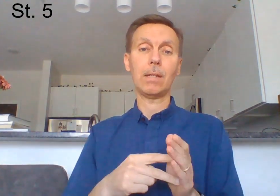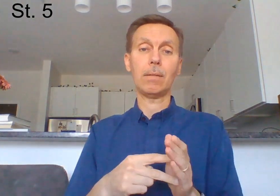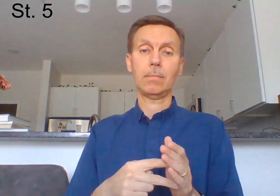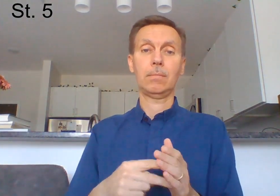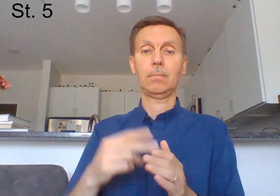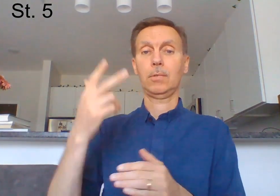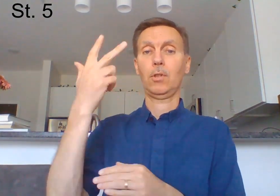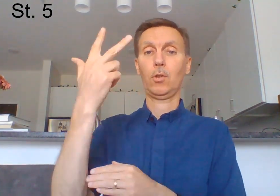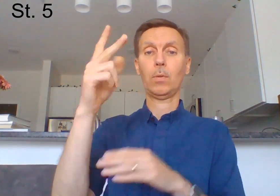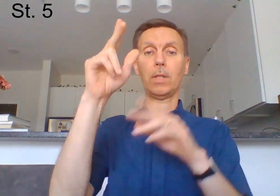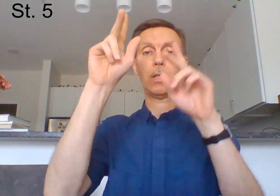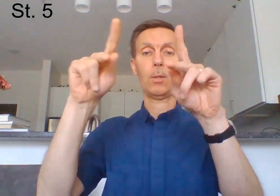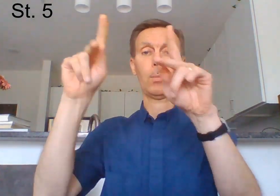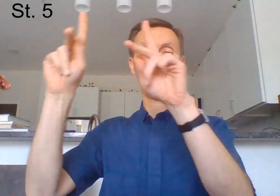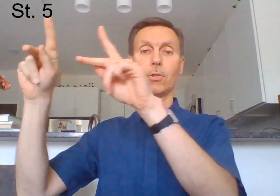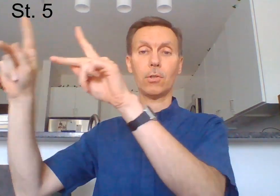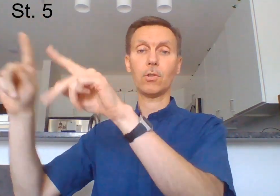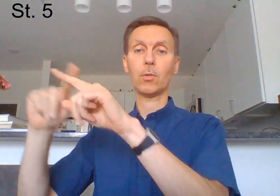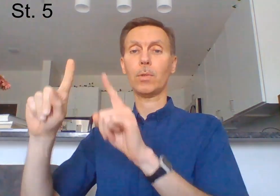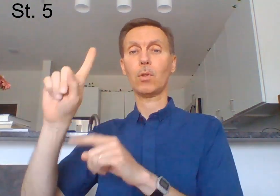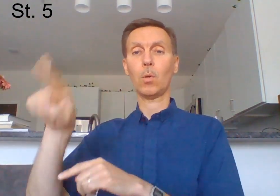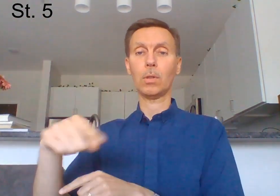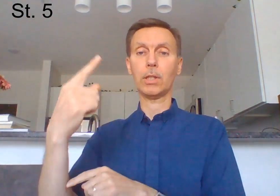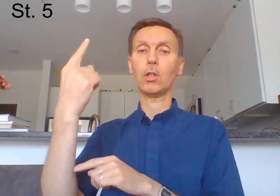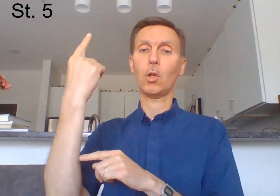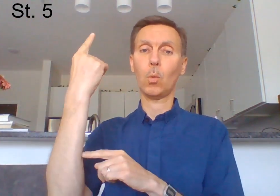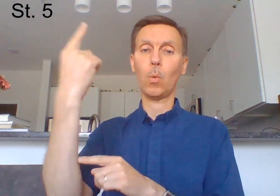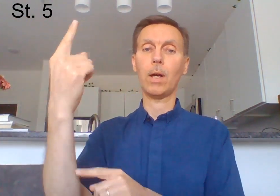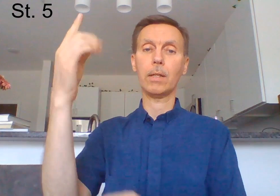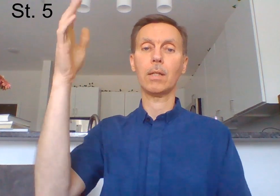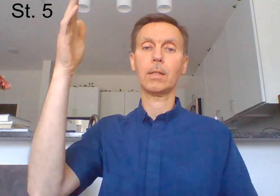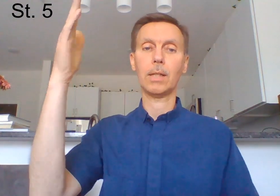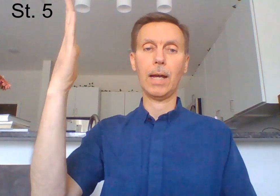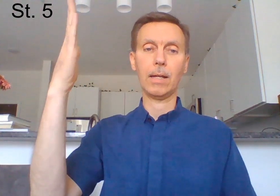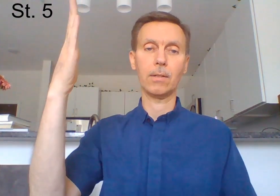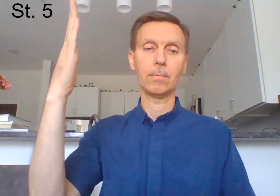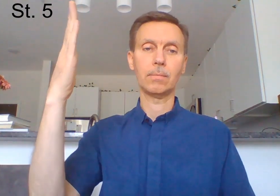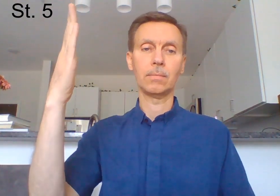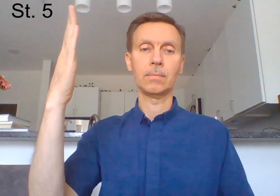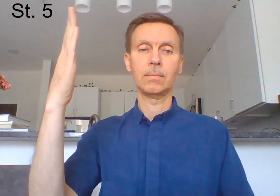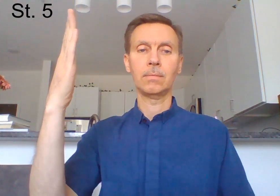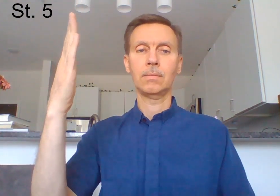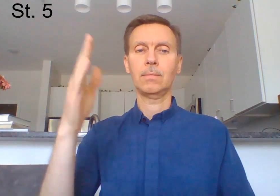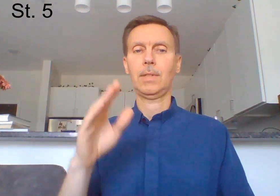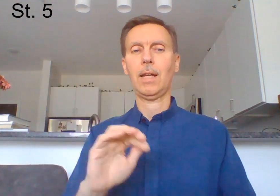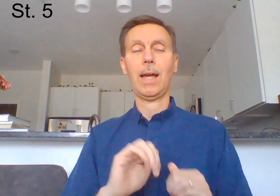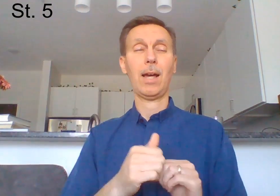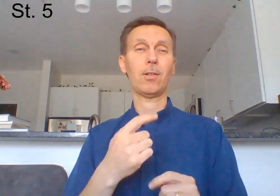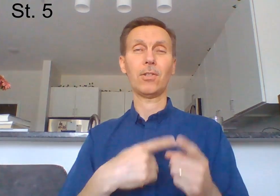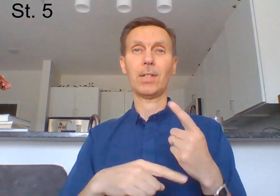Meaning, three persons, but only one God. How to